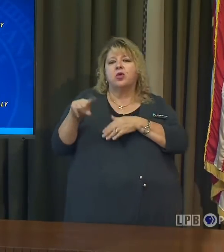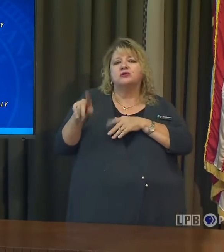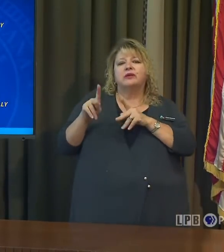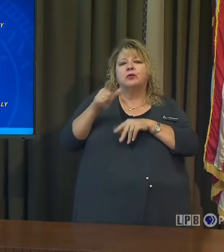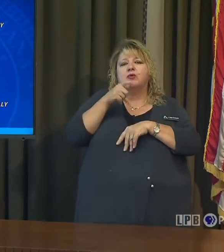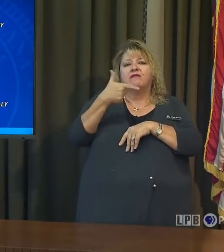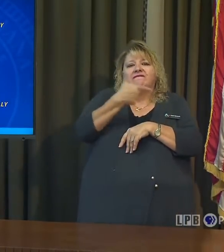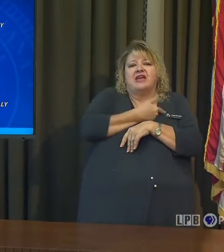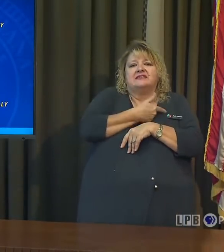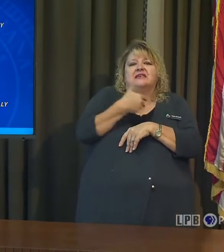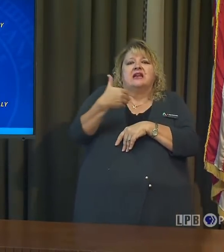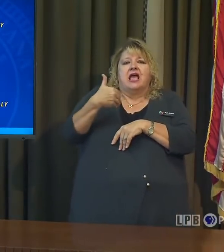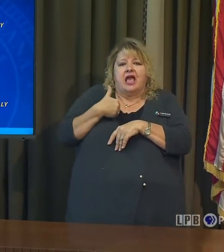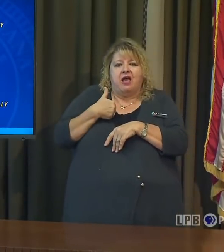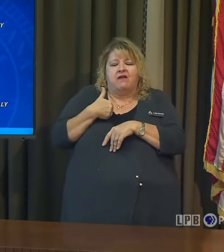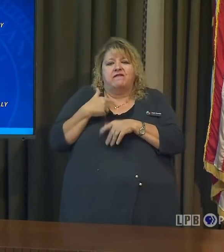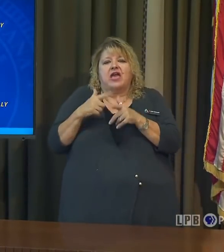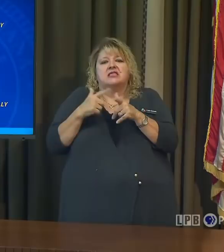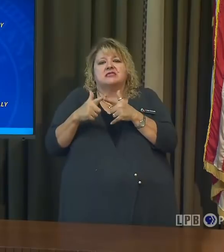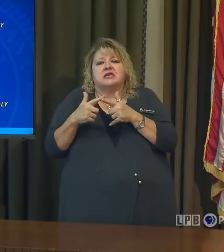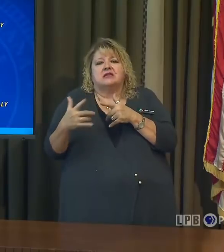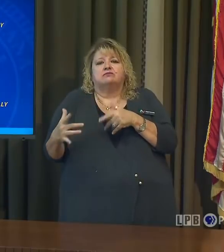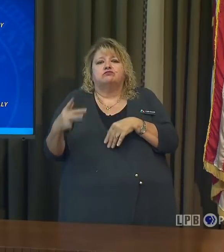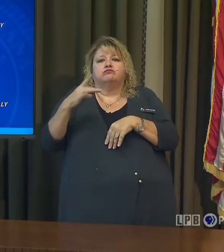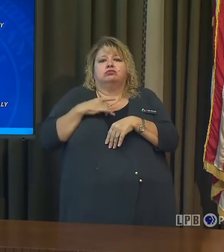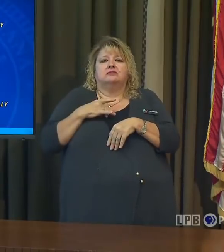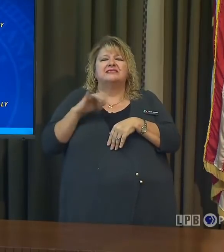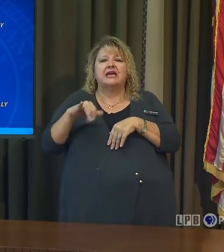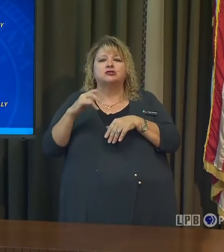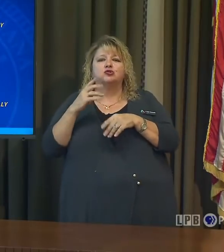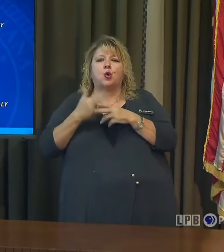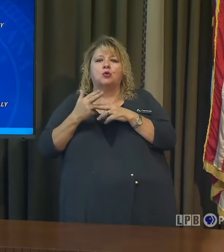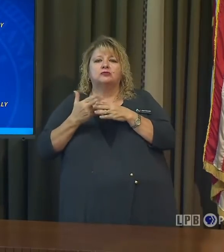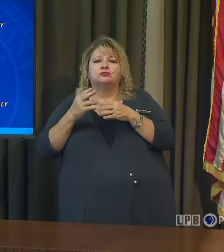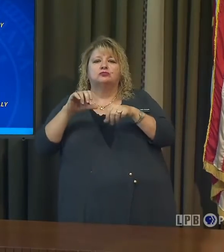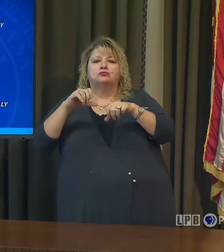are vaccinated and have a breakthrough case.